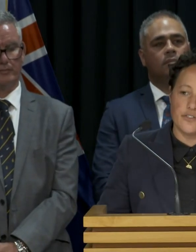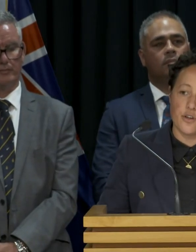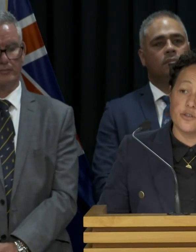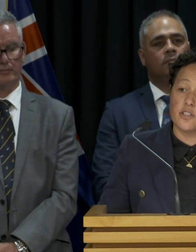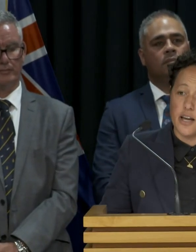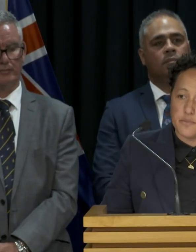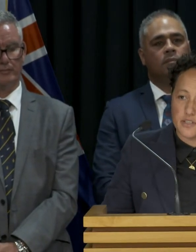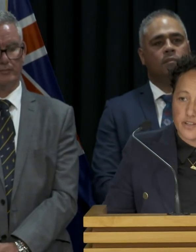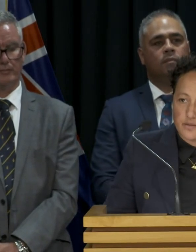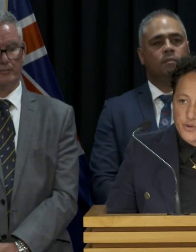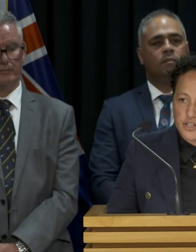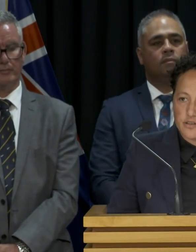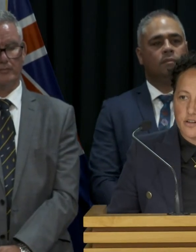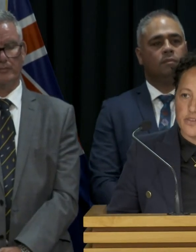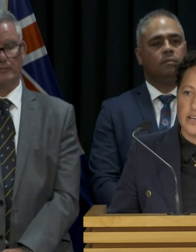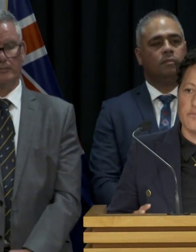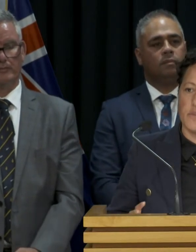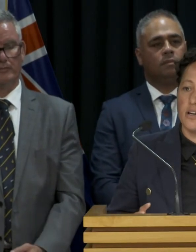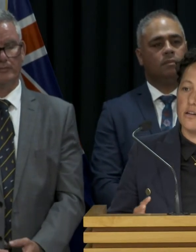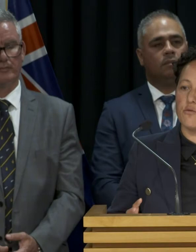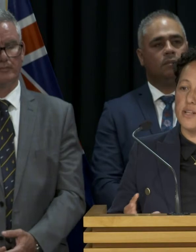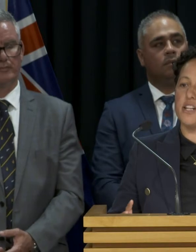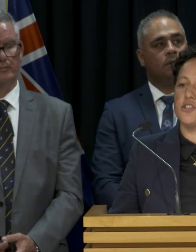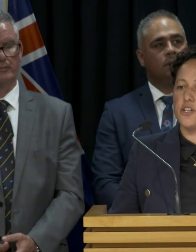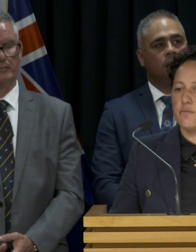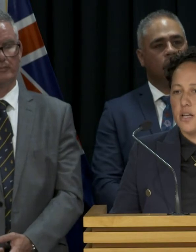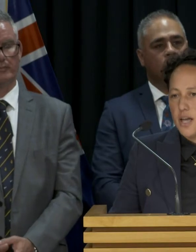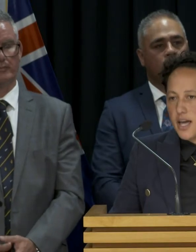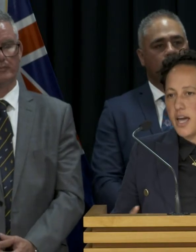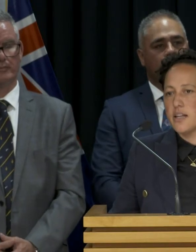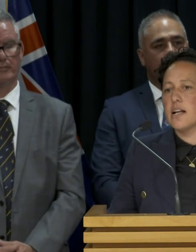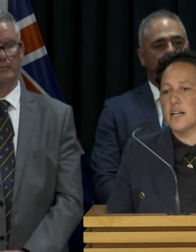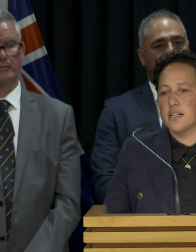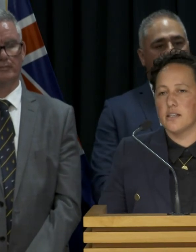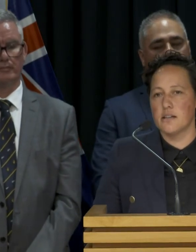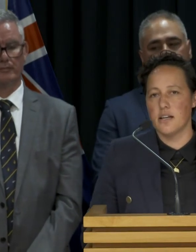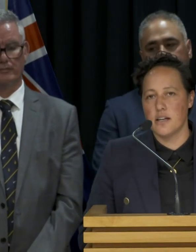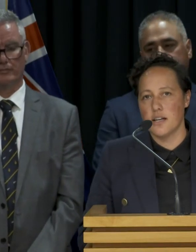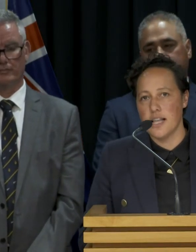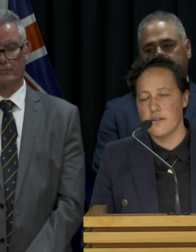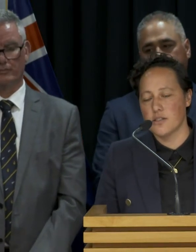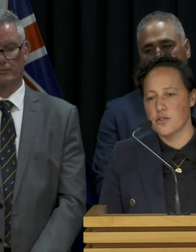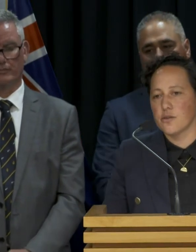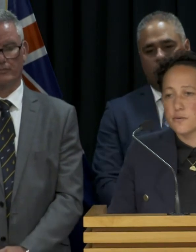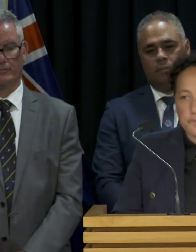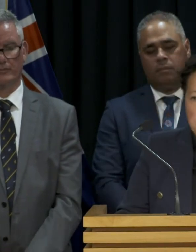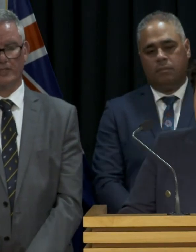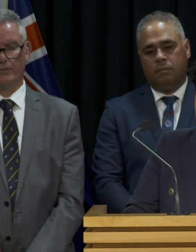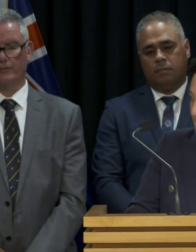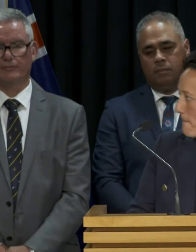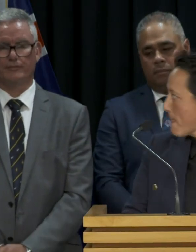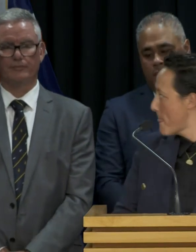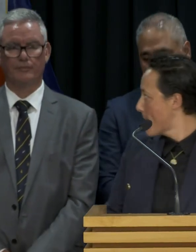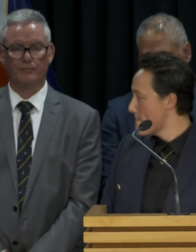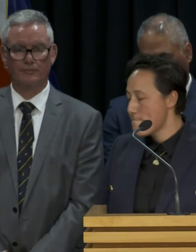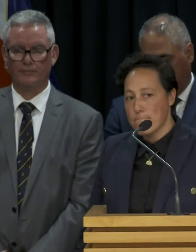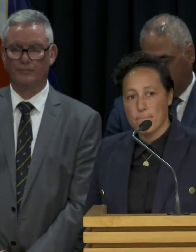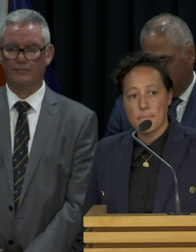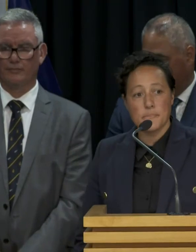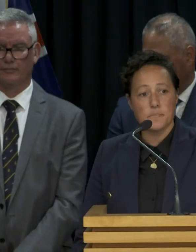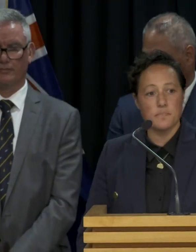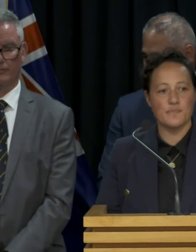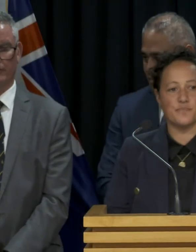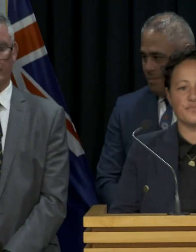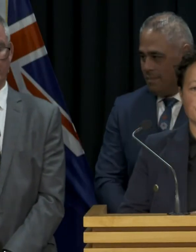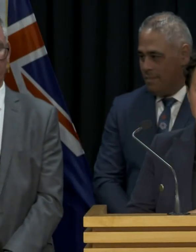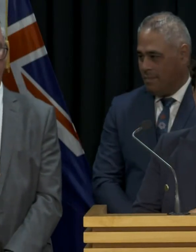giving life to those types of expressions of that relationship and allowing it to grow. We've got a couple of more moments